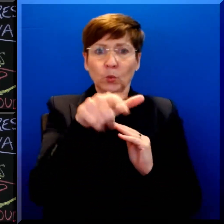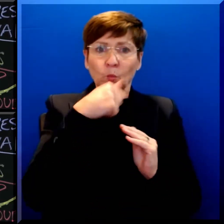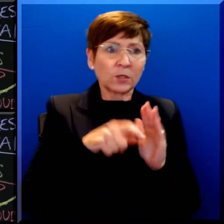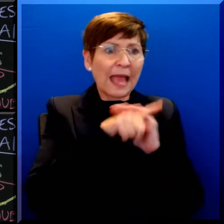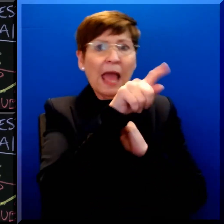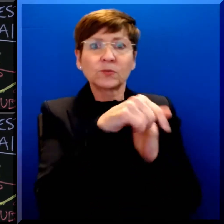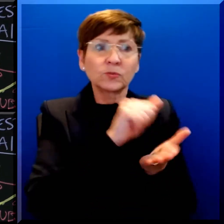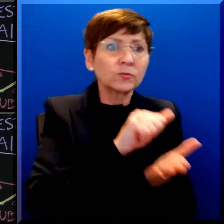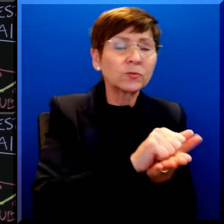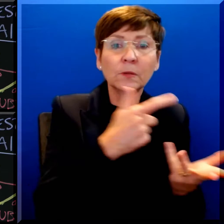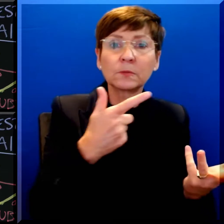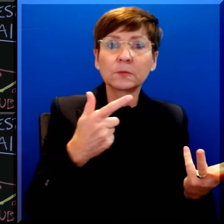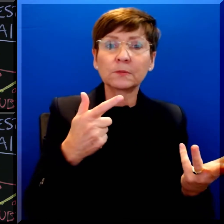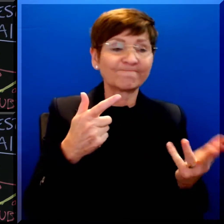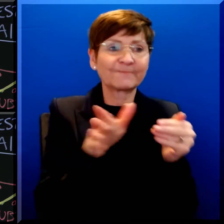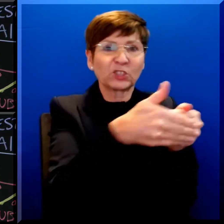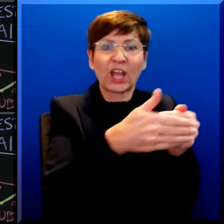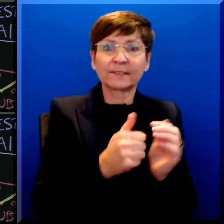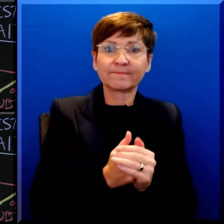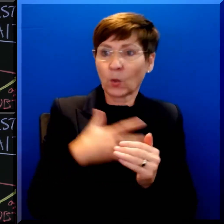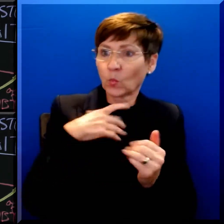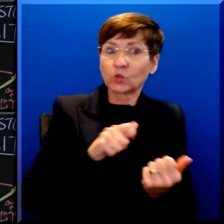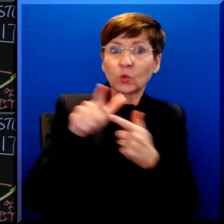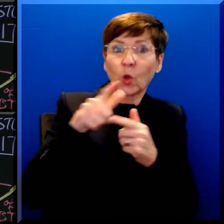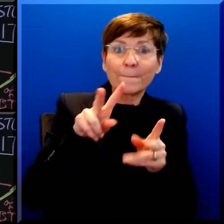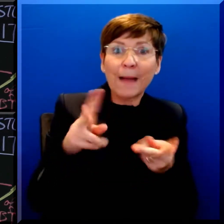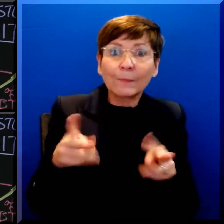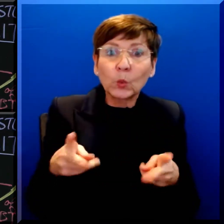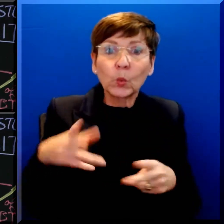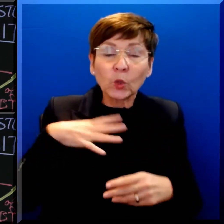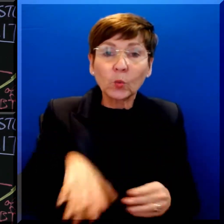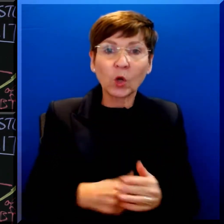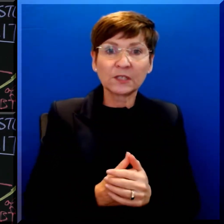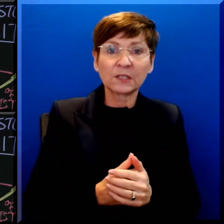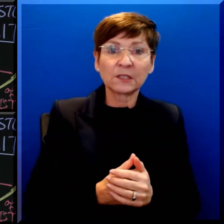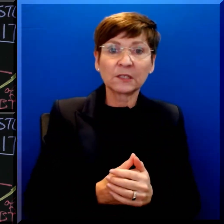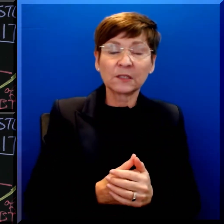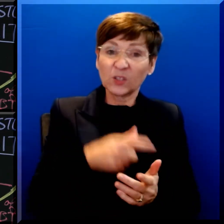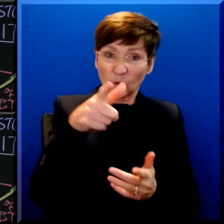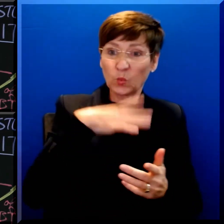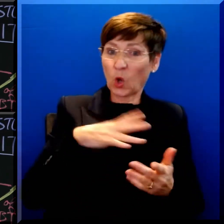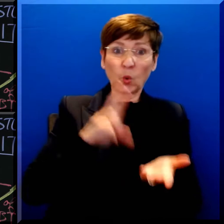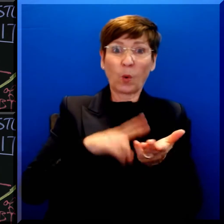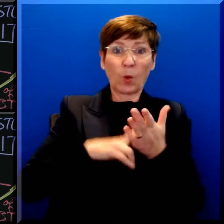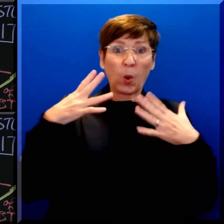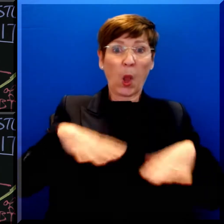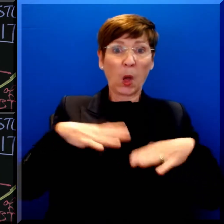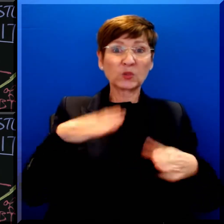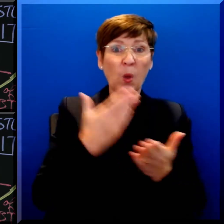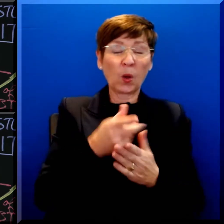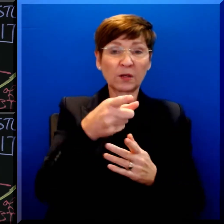and stores. We're waiting to go to a friend's backyard barbecue. Some of us are waiting to get out of sweatpants one morning and go to